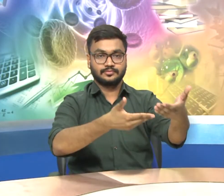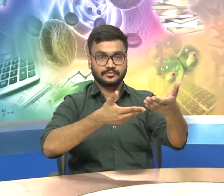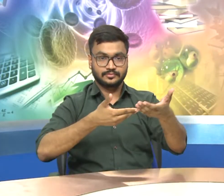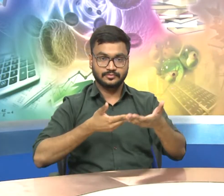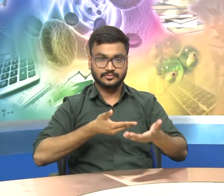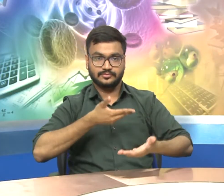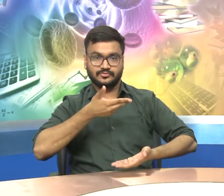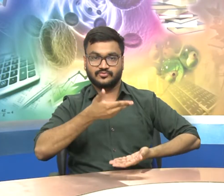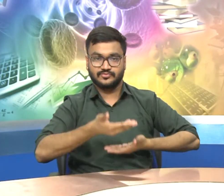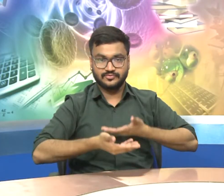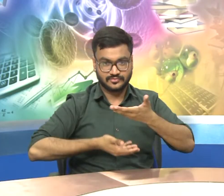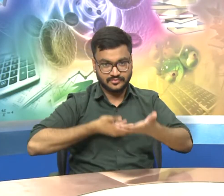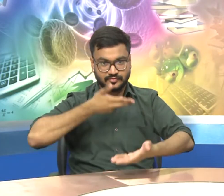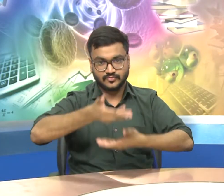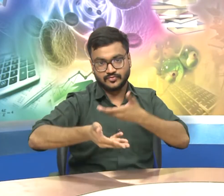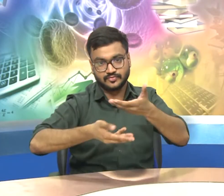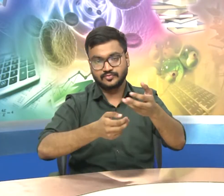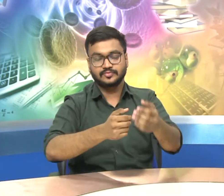Welcome back to our classes.